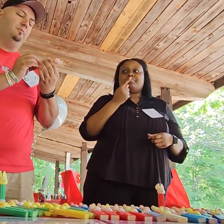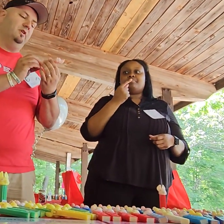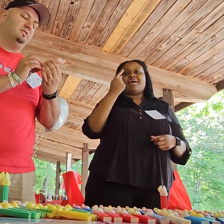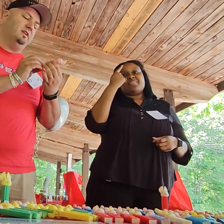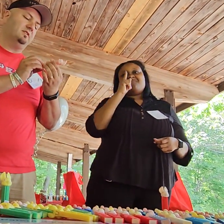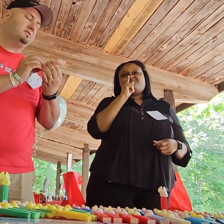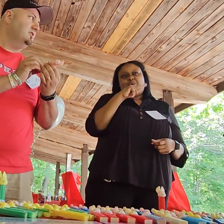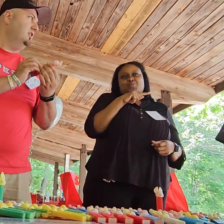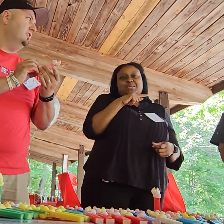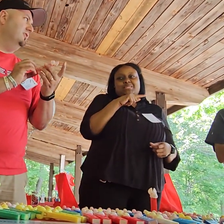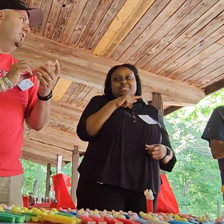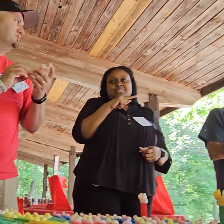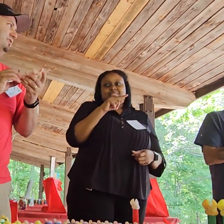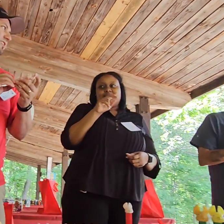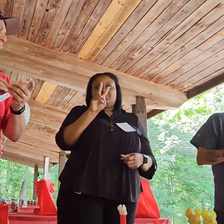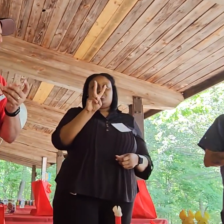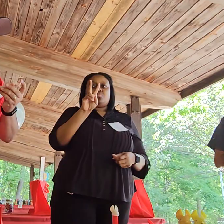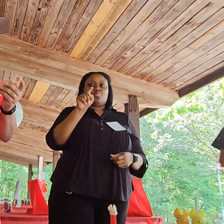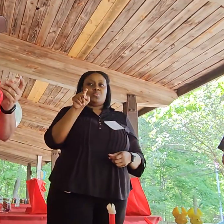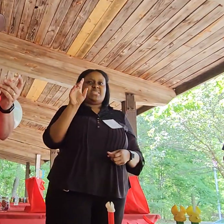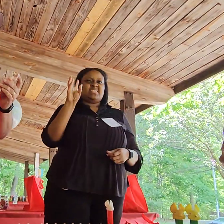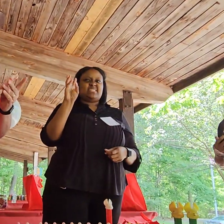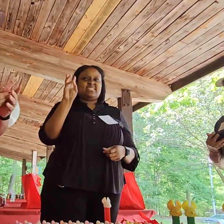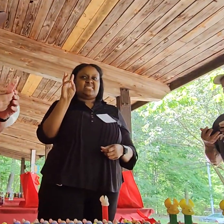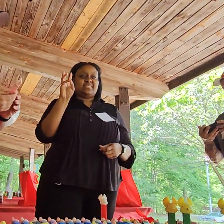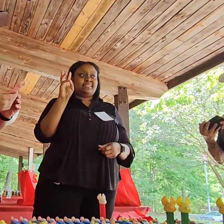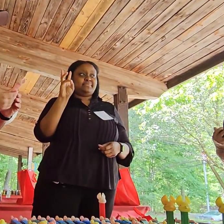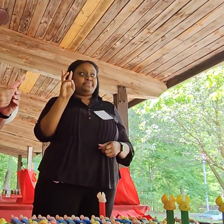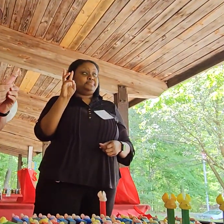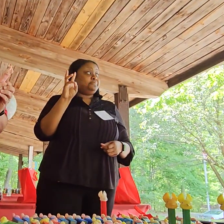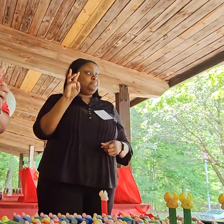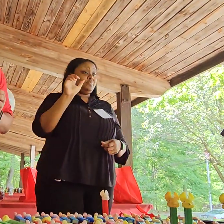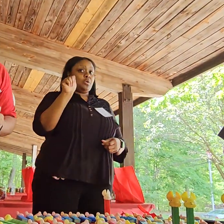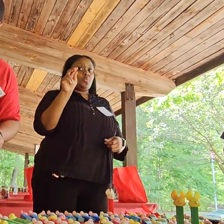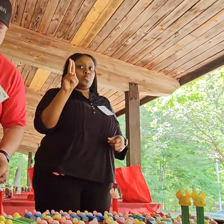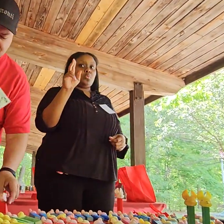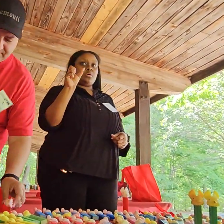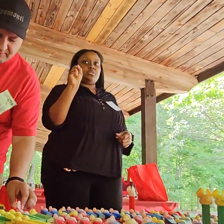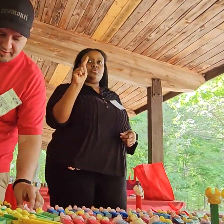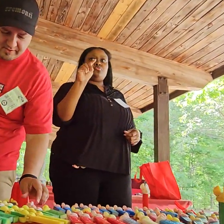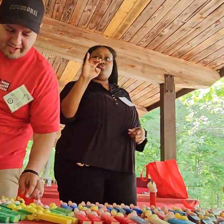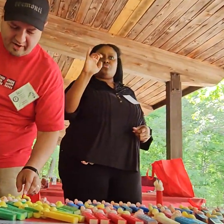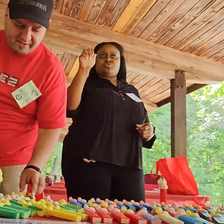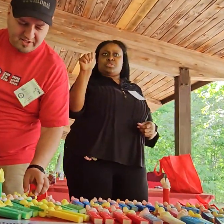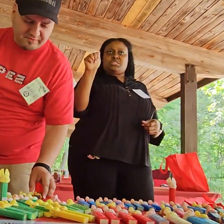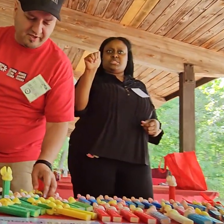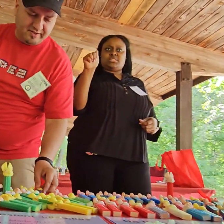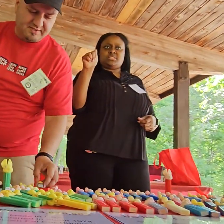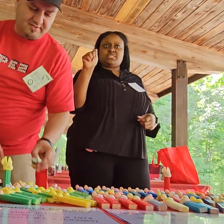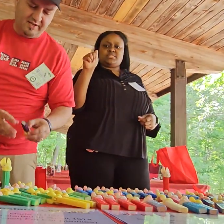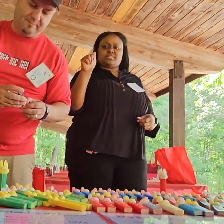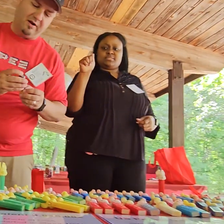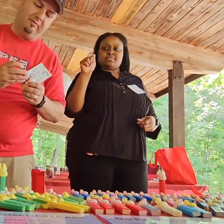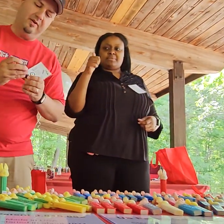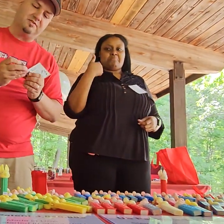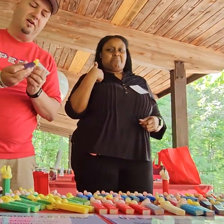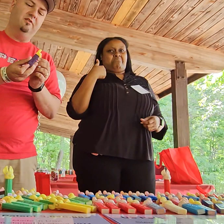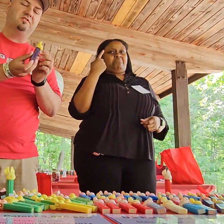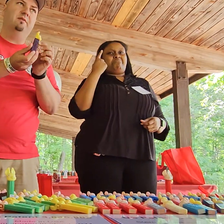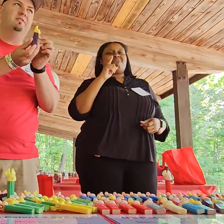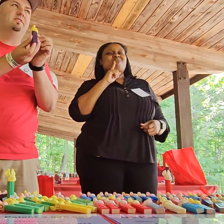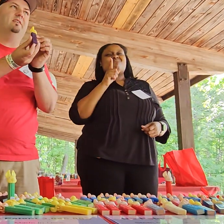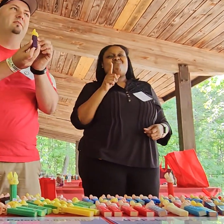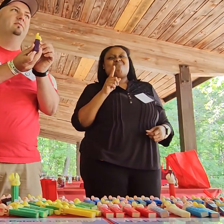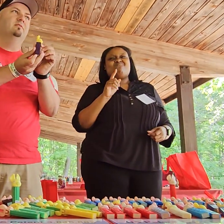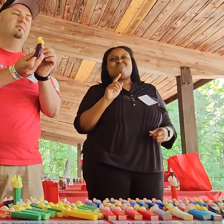It's a 2.6 Austria. What? Just gonna ask that. Yeah. I got one of them too. Yeah, I don't think it's real. This is like probably a skull